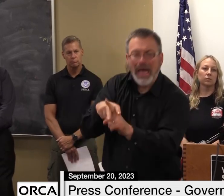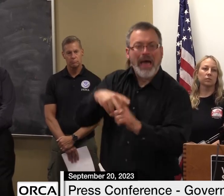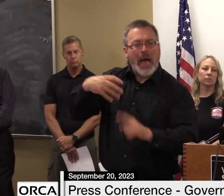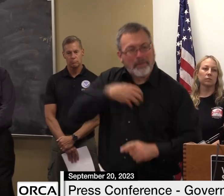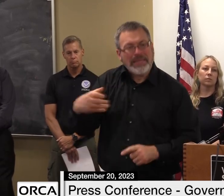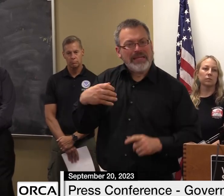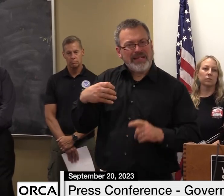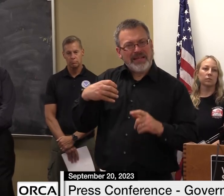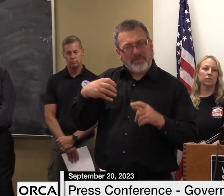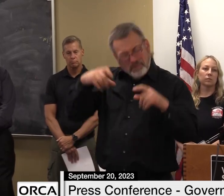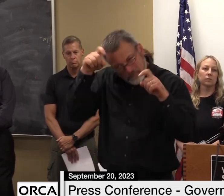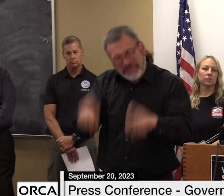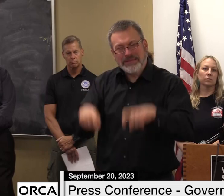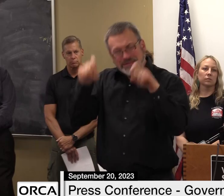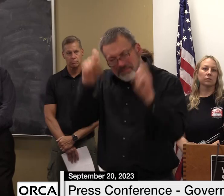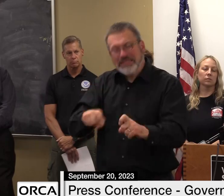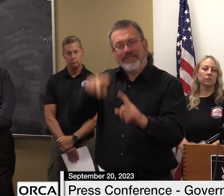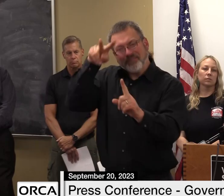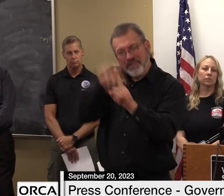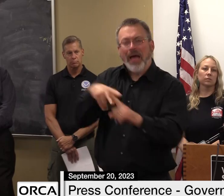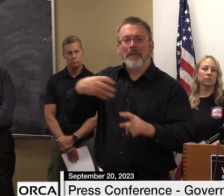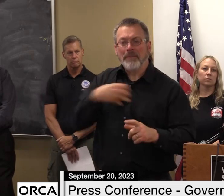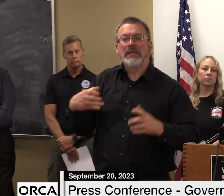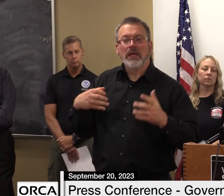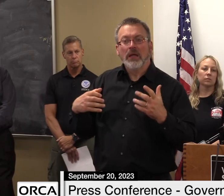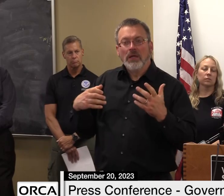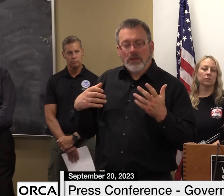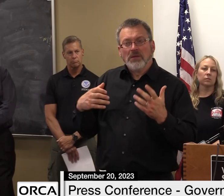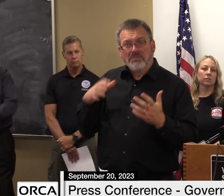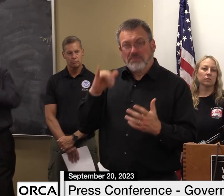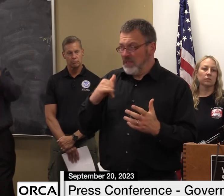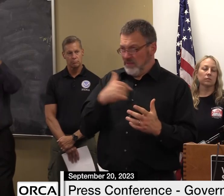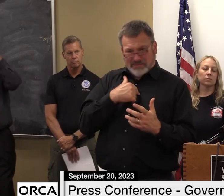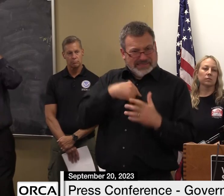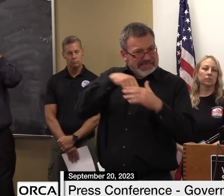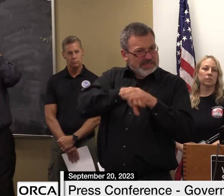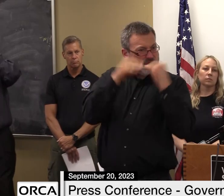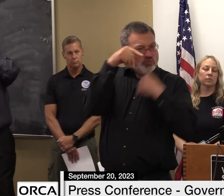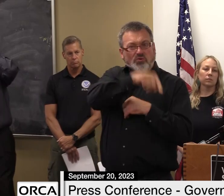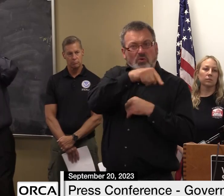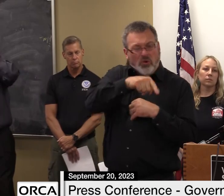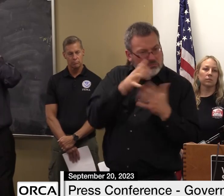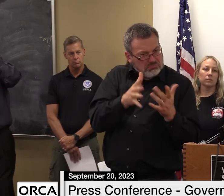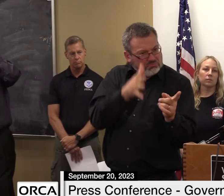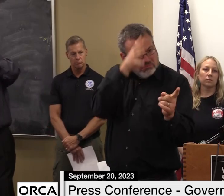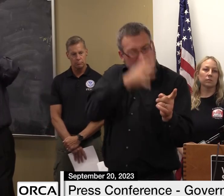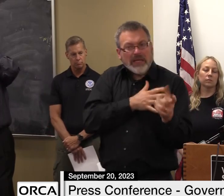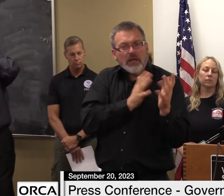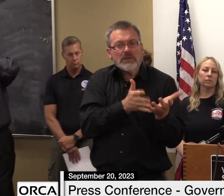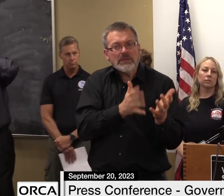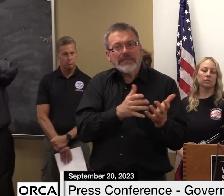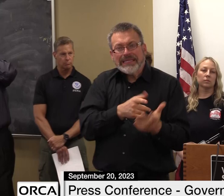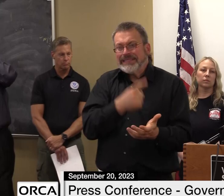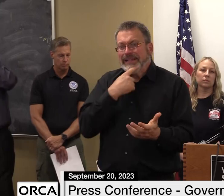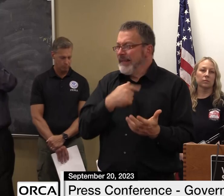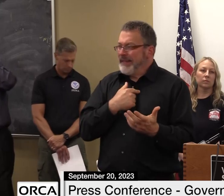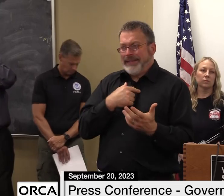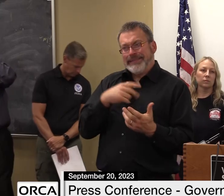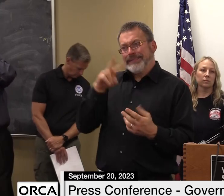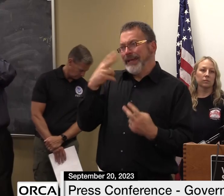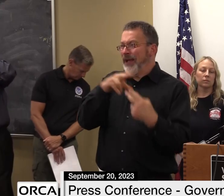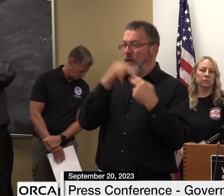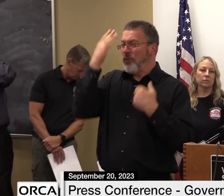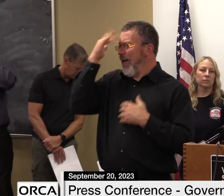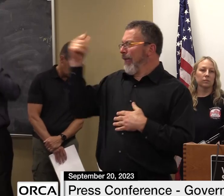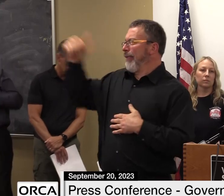the situation when I was in the store talking with someone who said that they were taking out a loan because they got denied by FEMA.